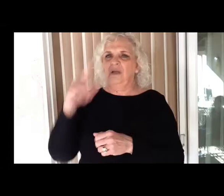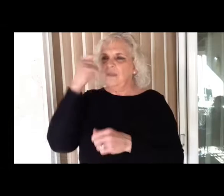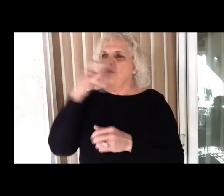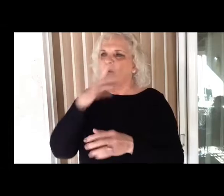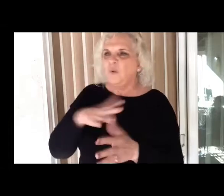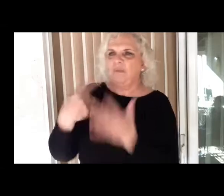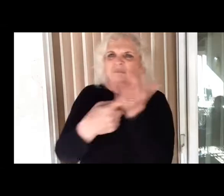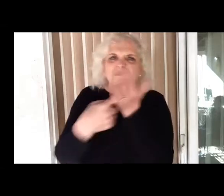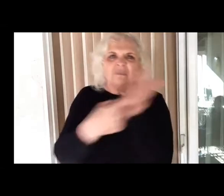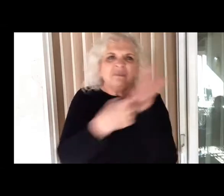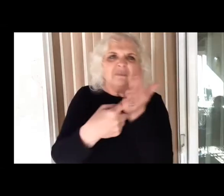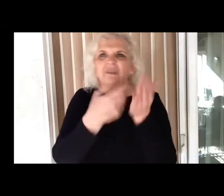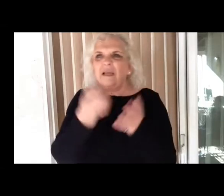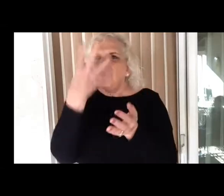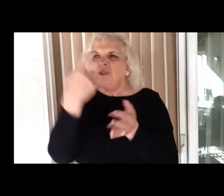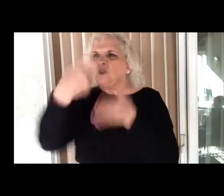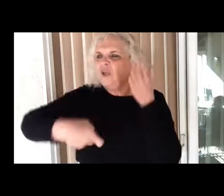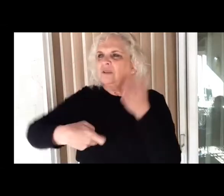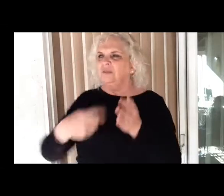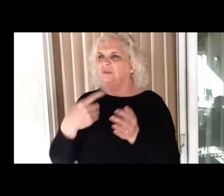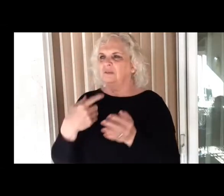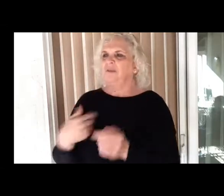the whole deal. And,